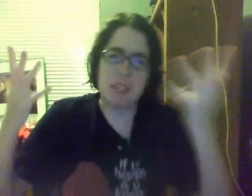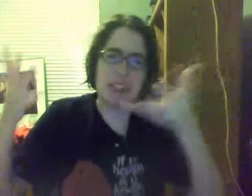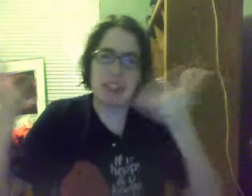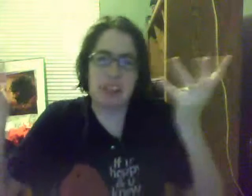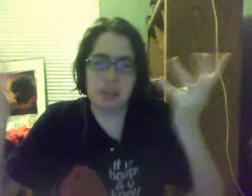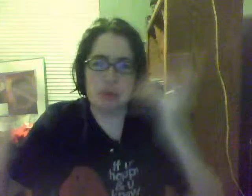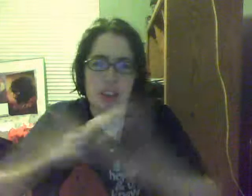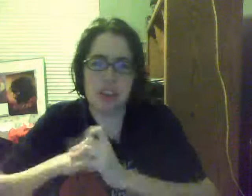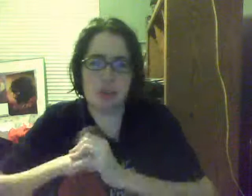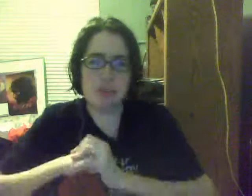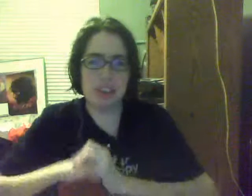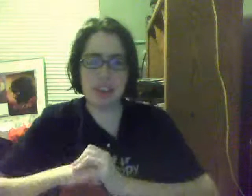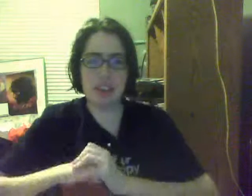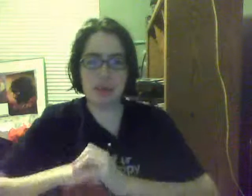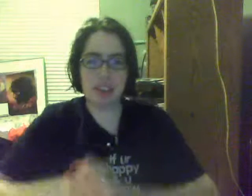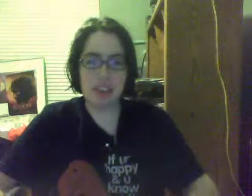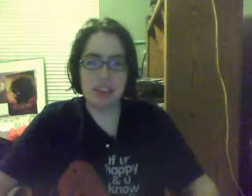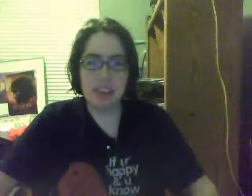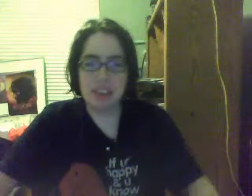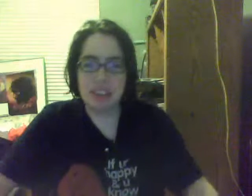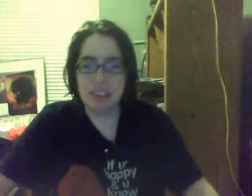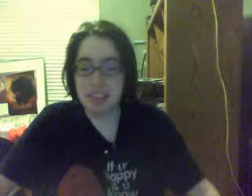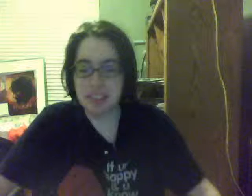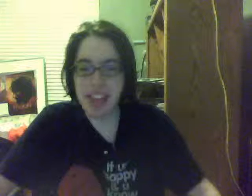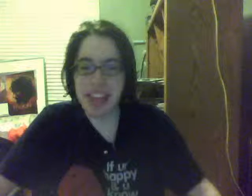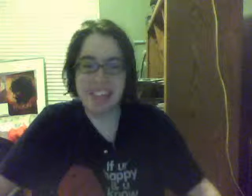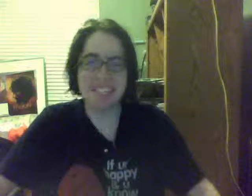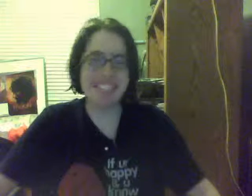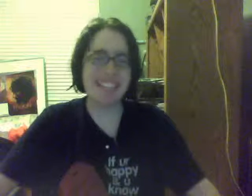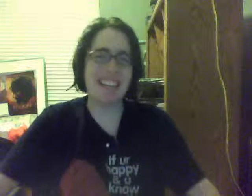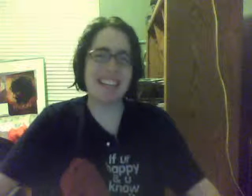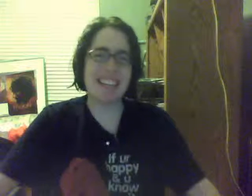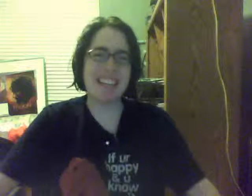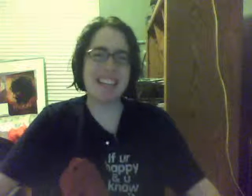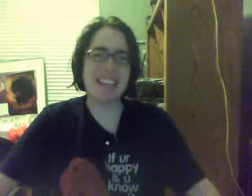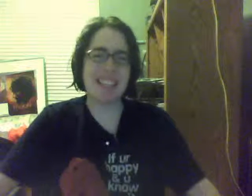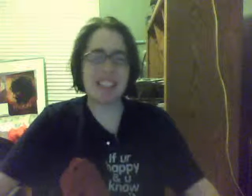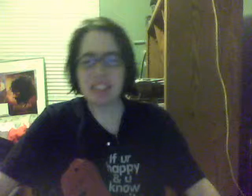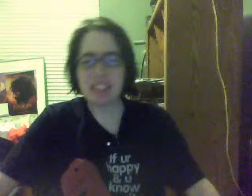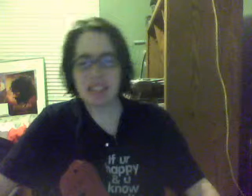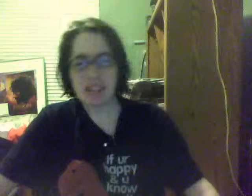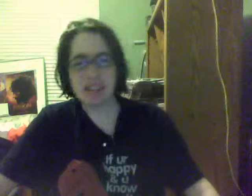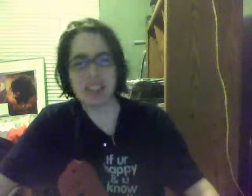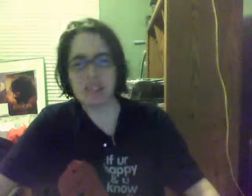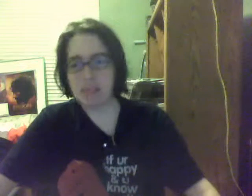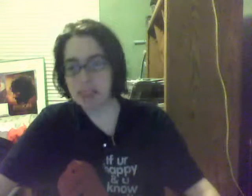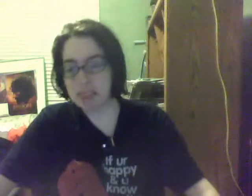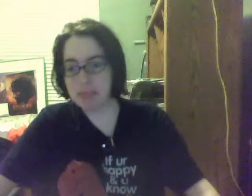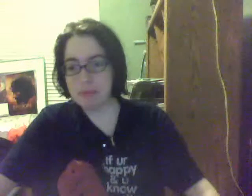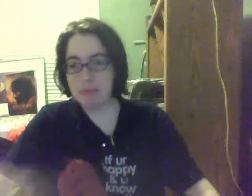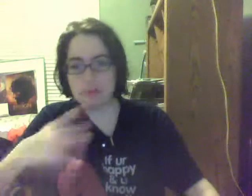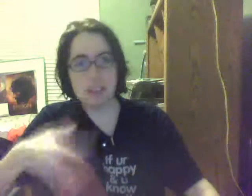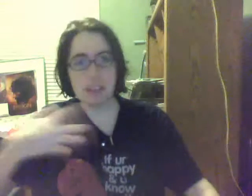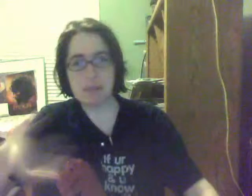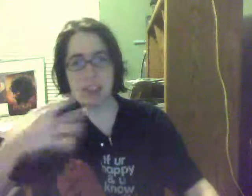get another one, that wouldn't be the same thing. And this conversation makes it made it